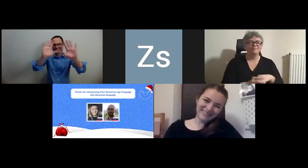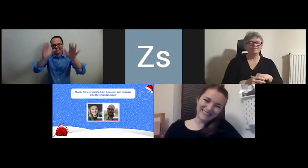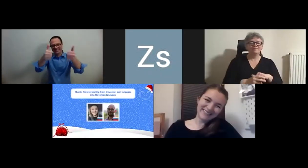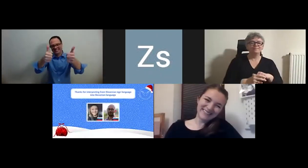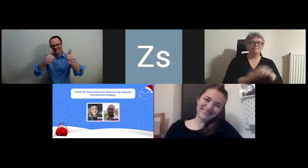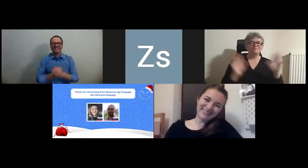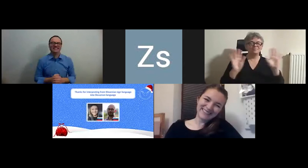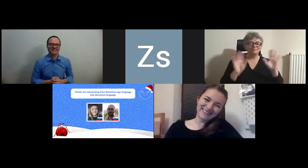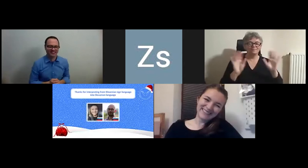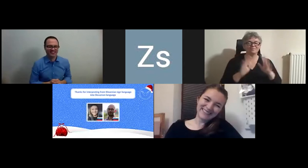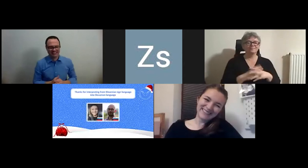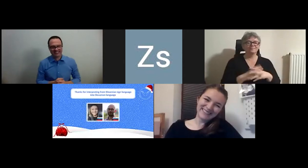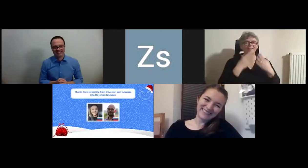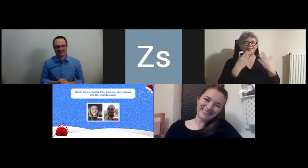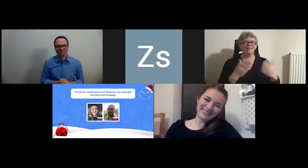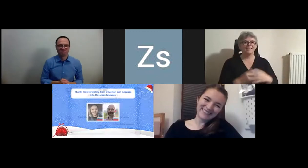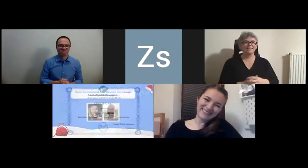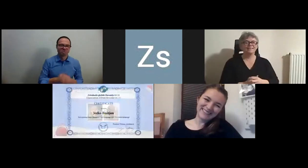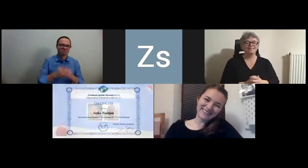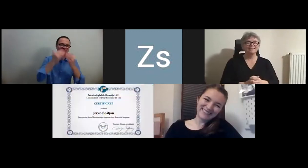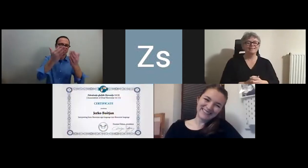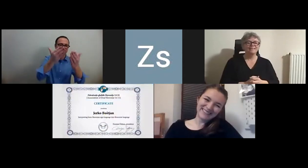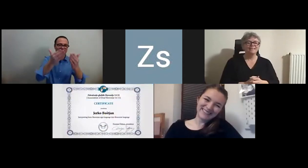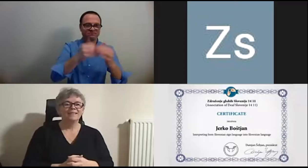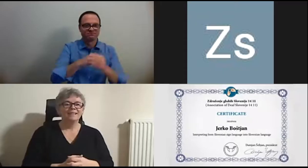Thank you to the Slovenian spoken language interpreters.